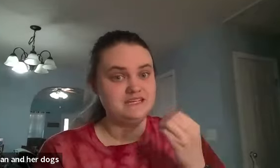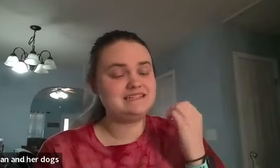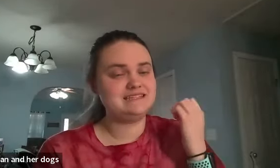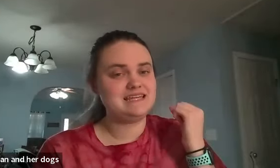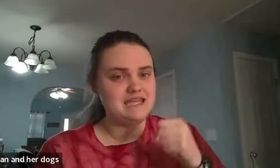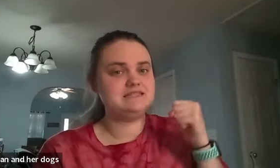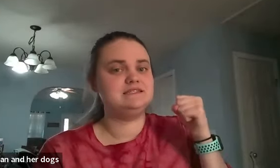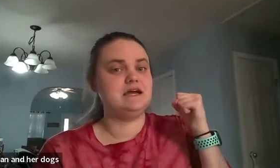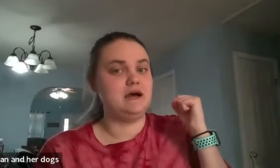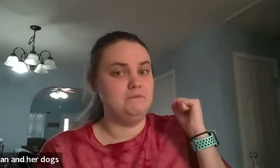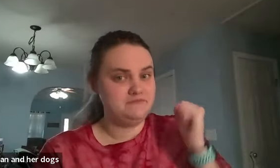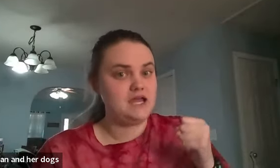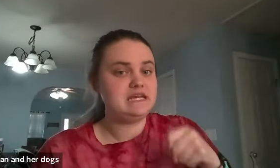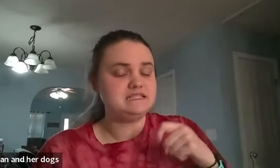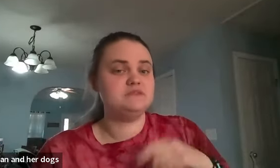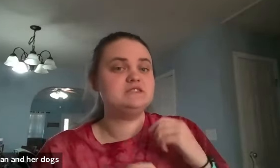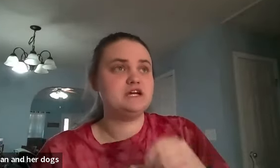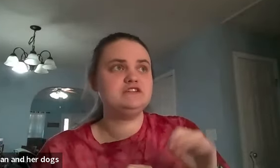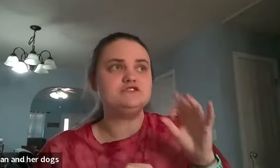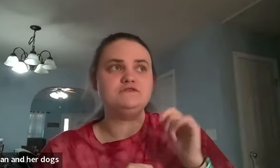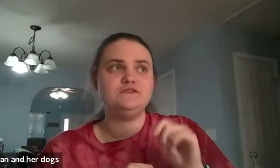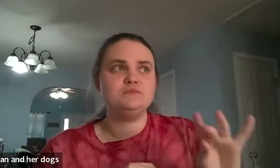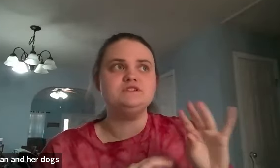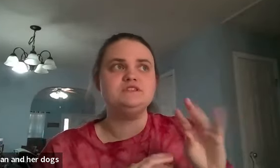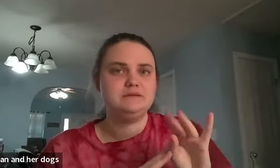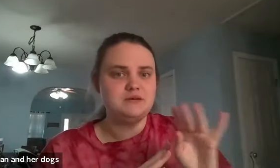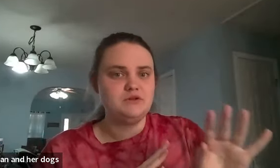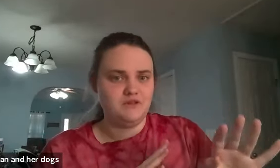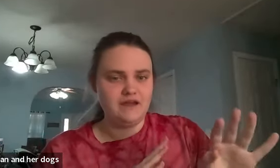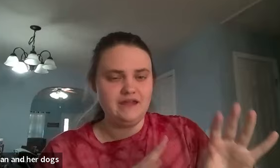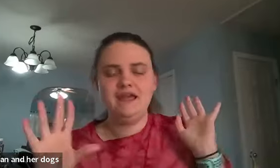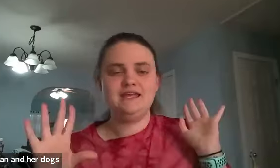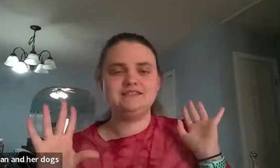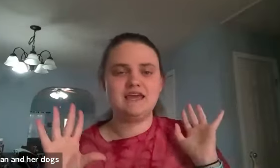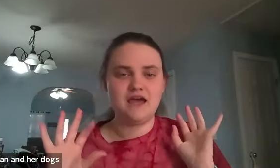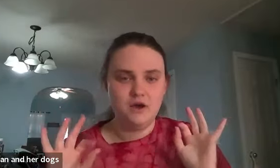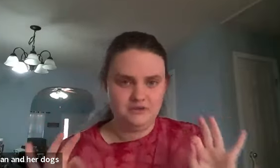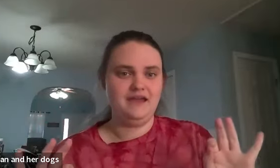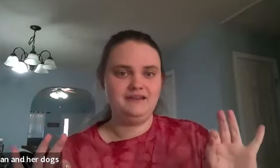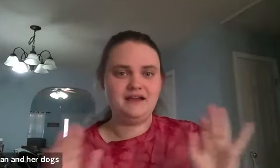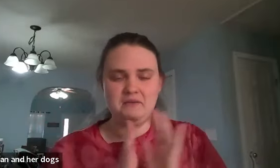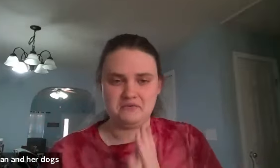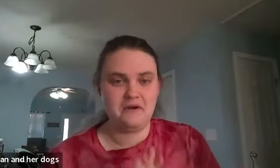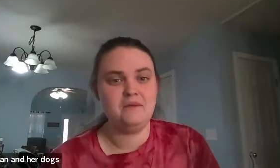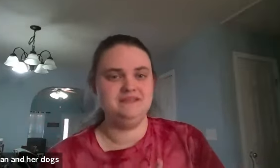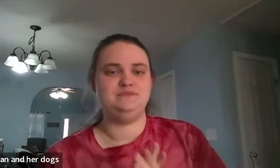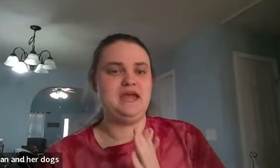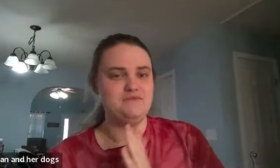It takes time. It takes time, especially there's a few numbers that get people a lot. It's okay. I promise. We have